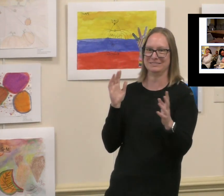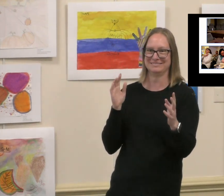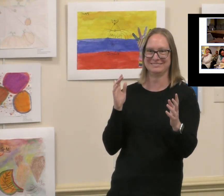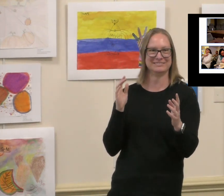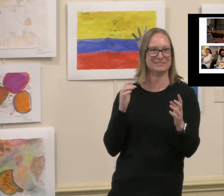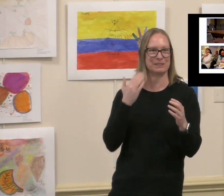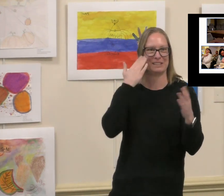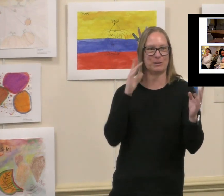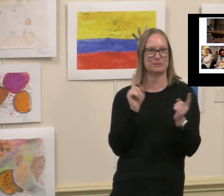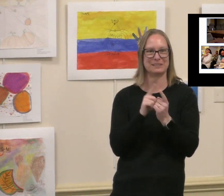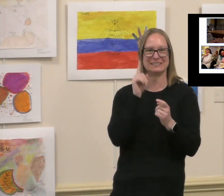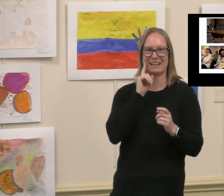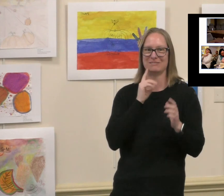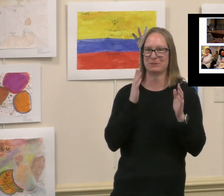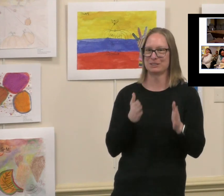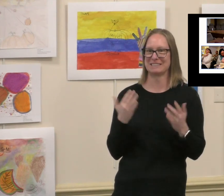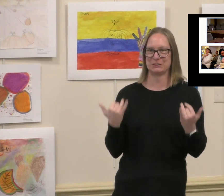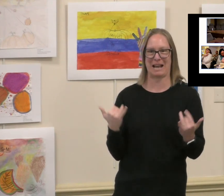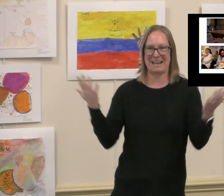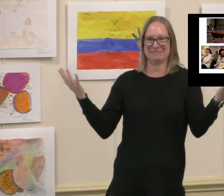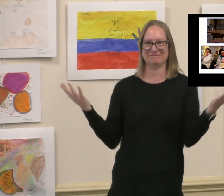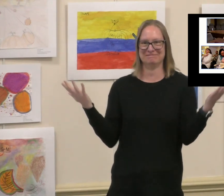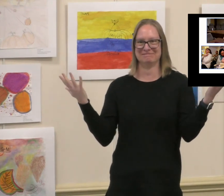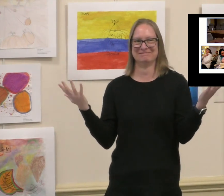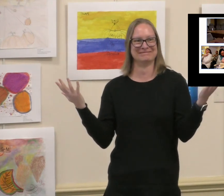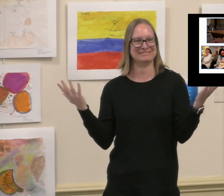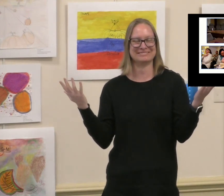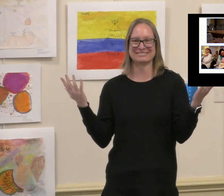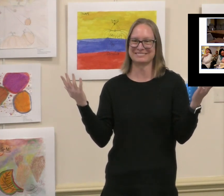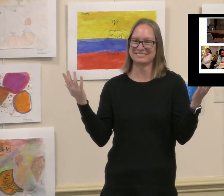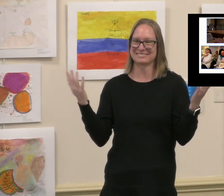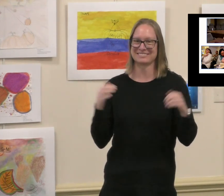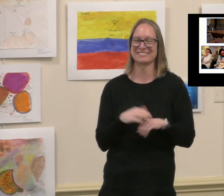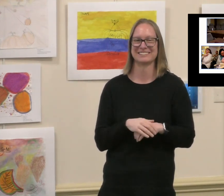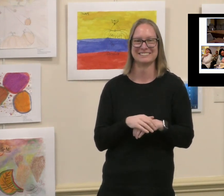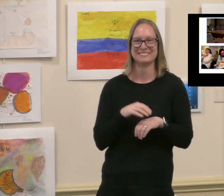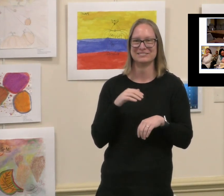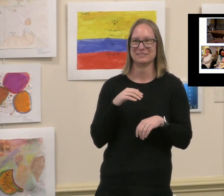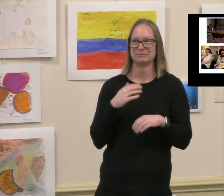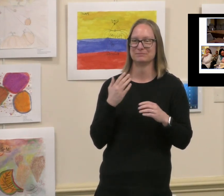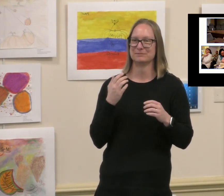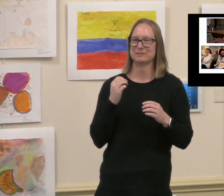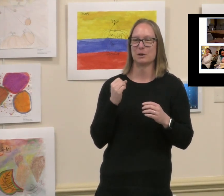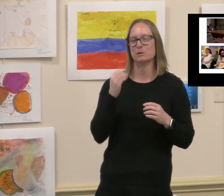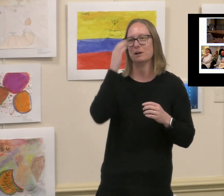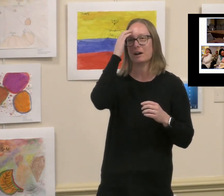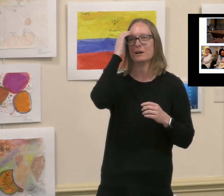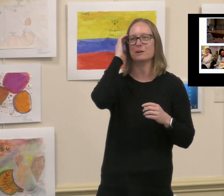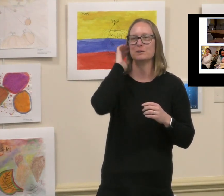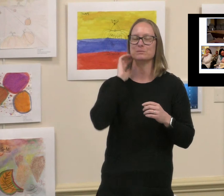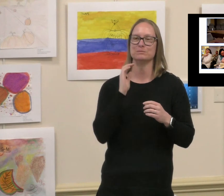I mean, we're not gonna sneak up behind you. You never know where a deaf person might be. But